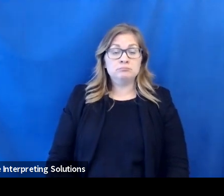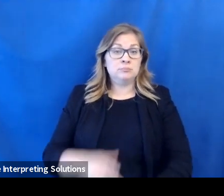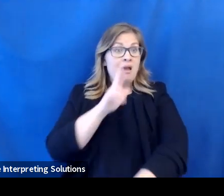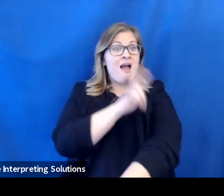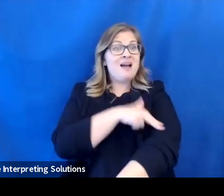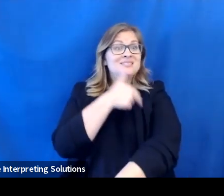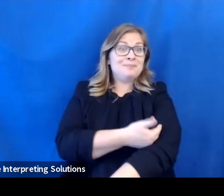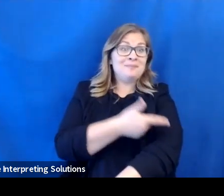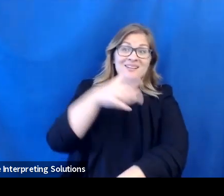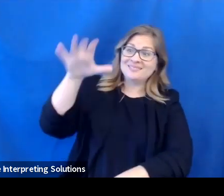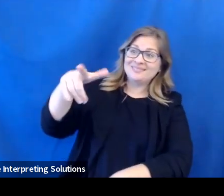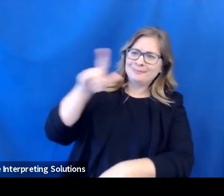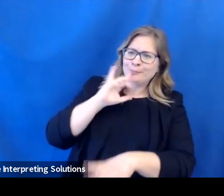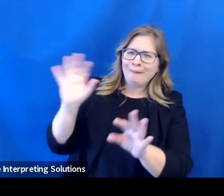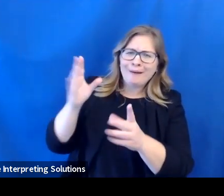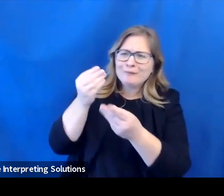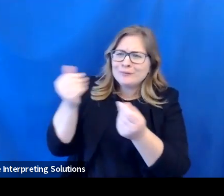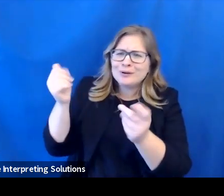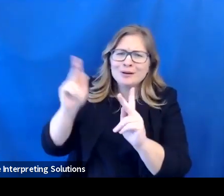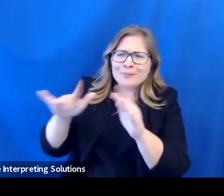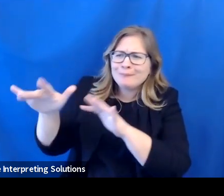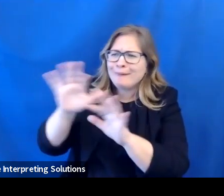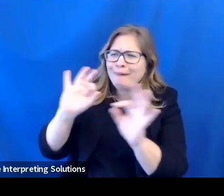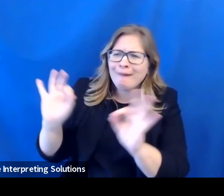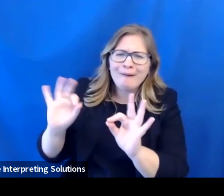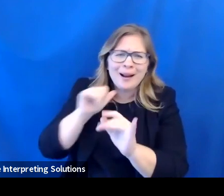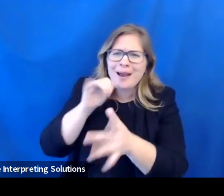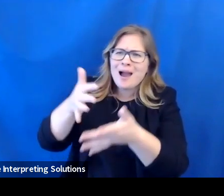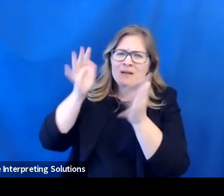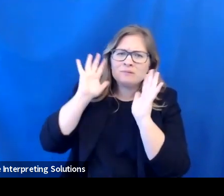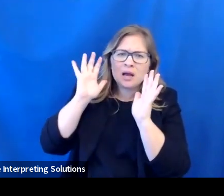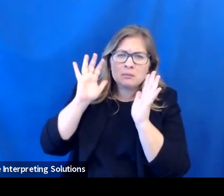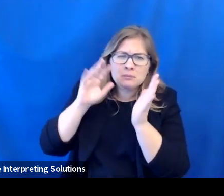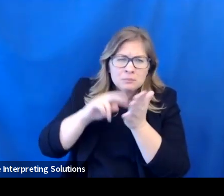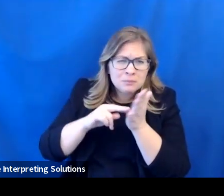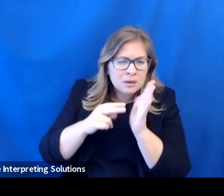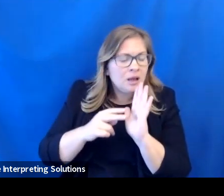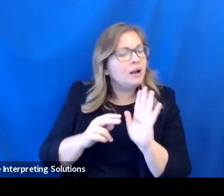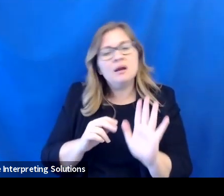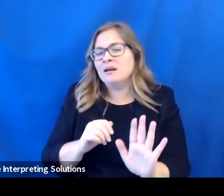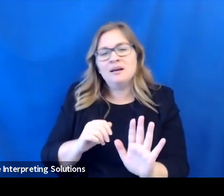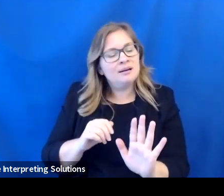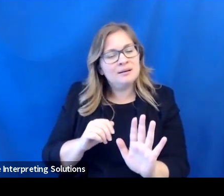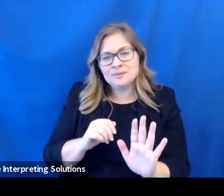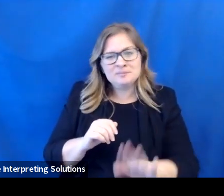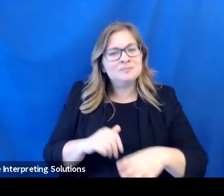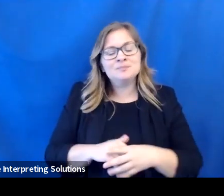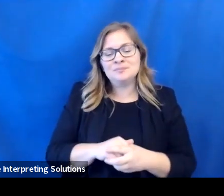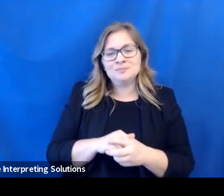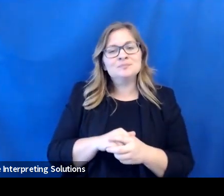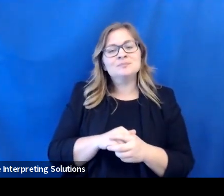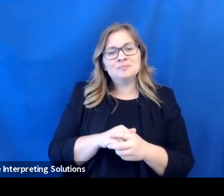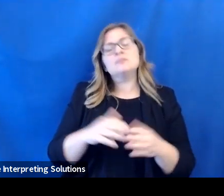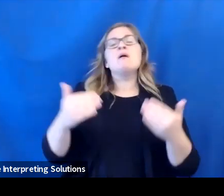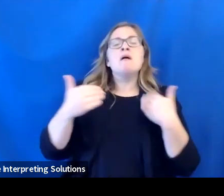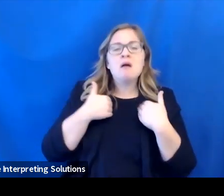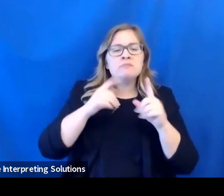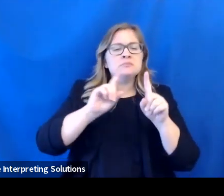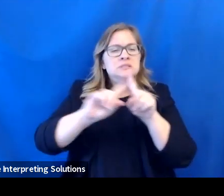That's certainly, we've talked before about different models that are out there, different projections about when the peak might come.